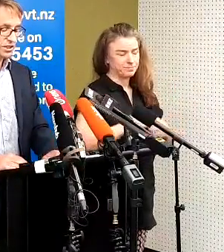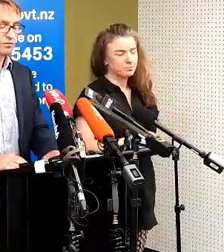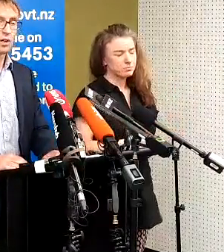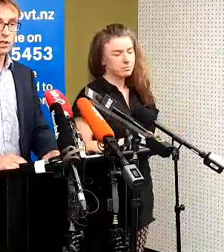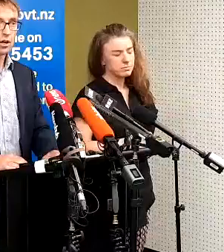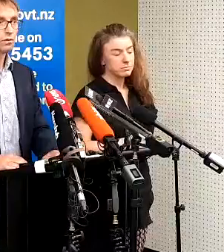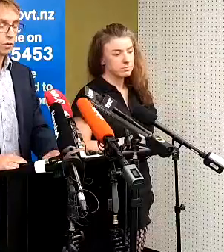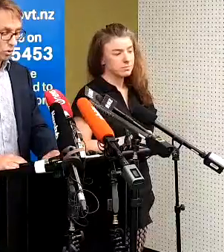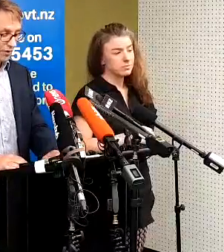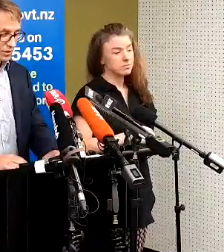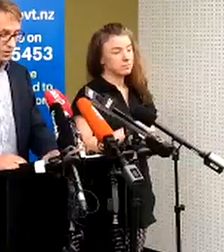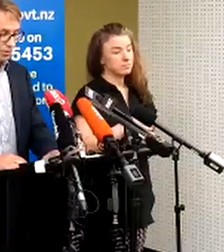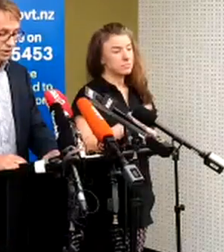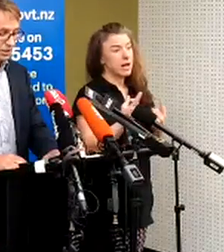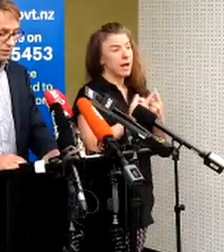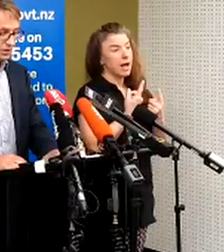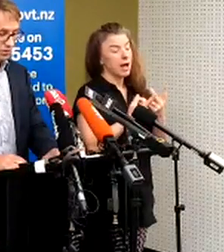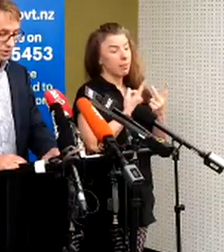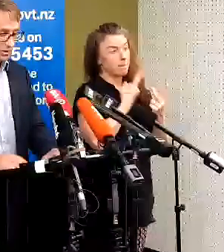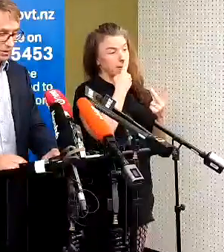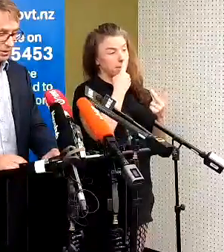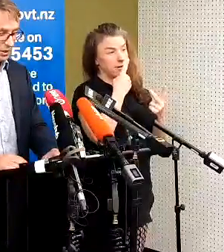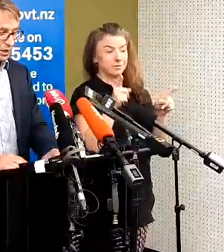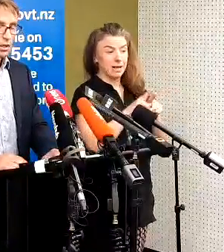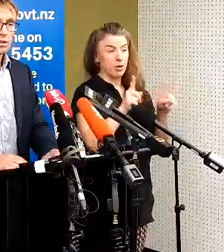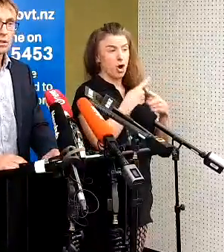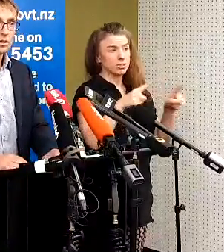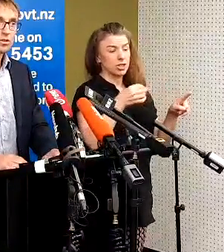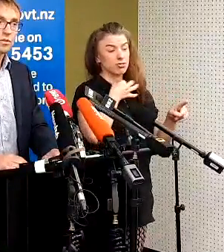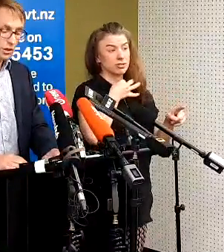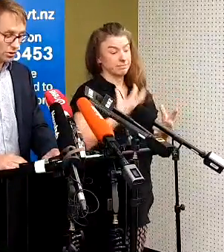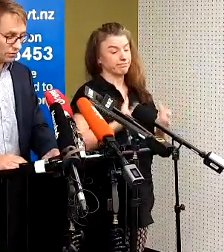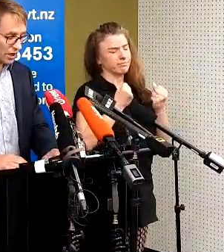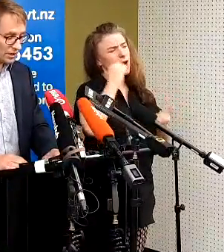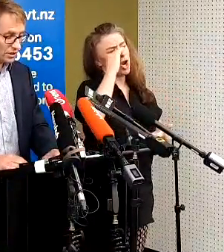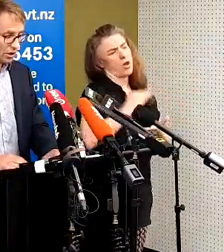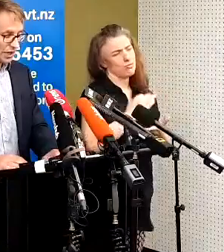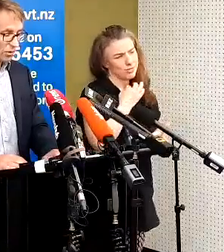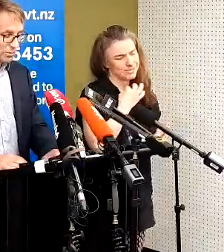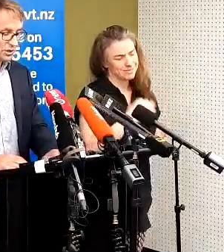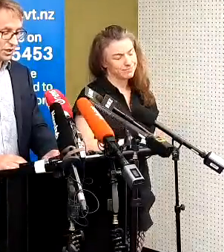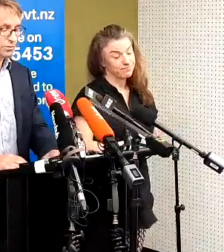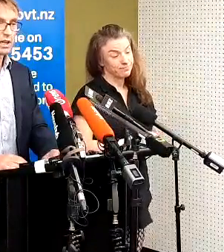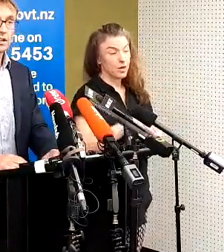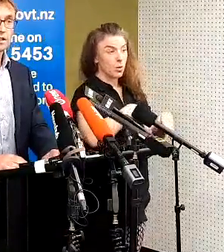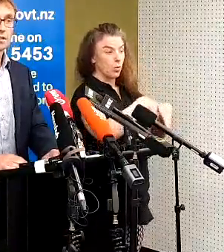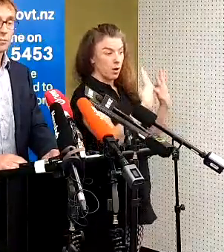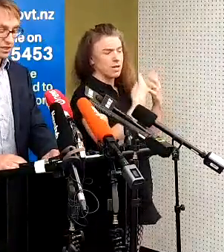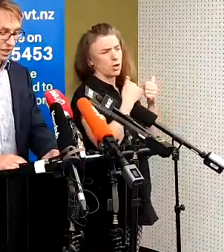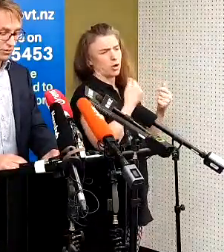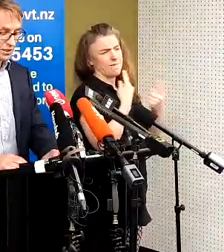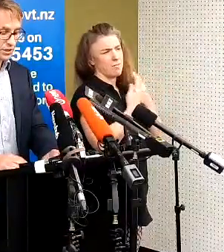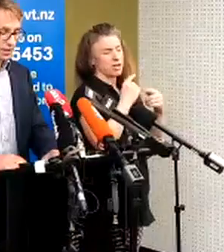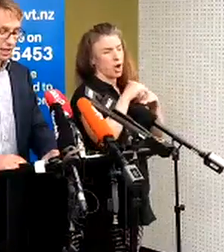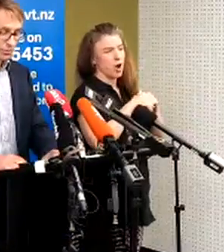the risk is very low for all others who attended this concert. There is very good advice on our website regarding